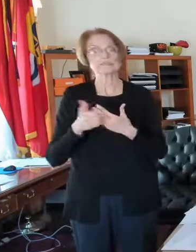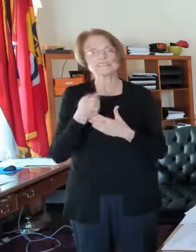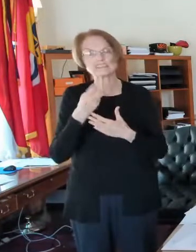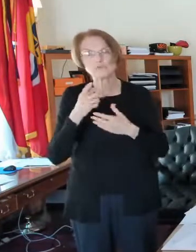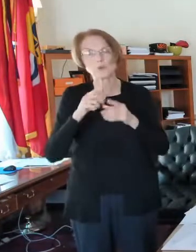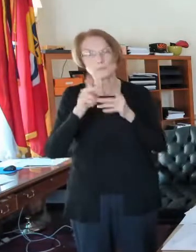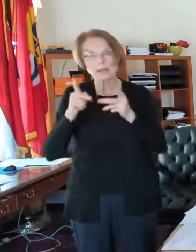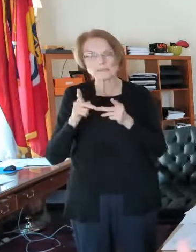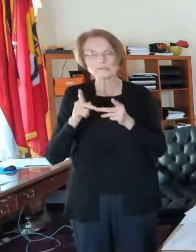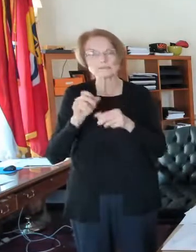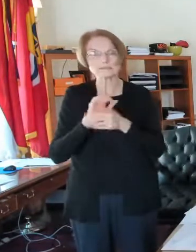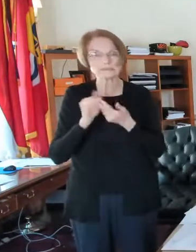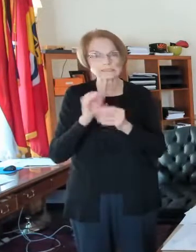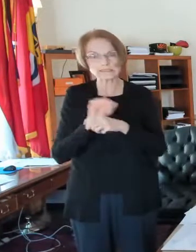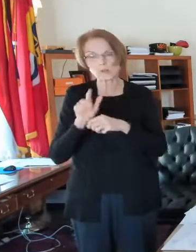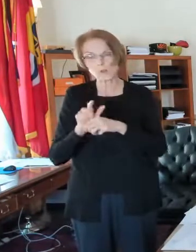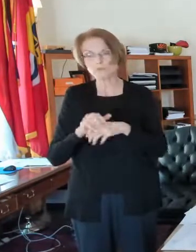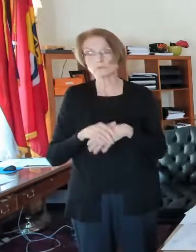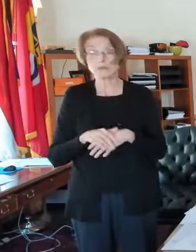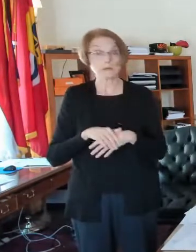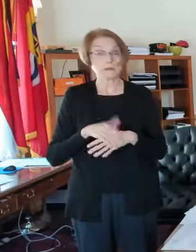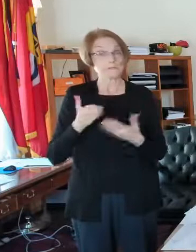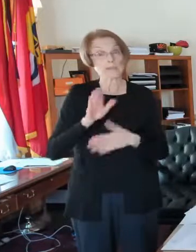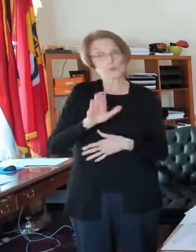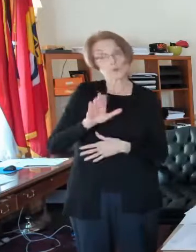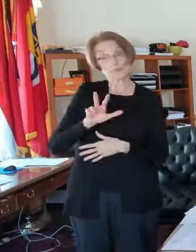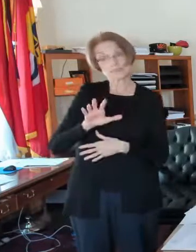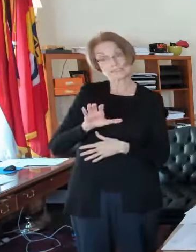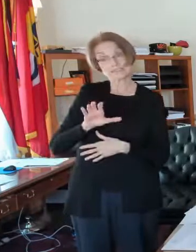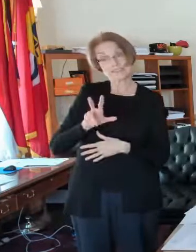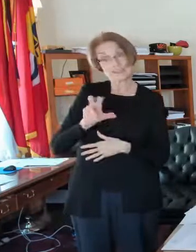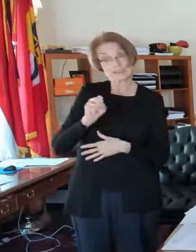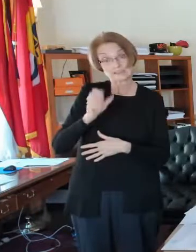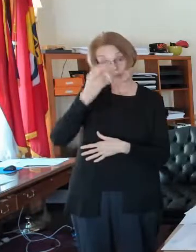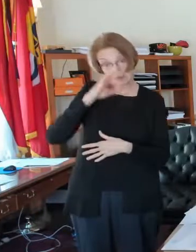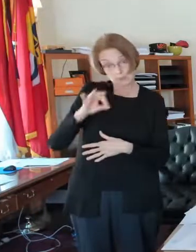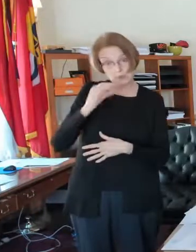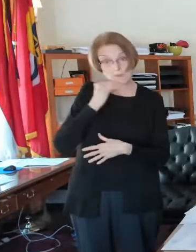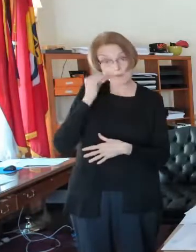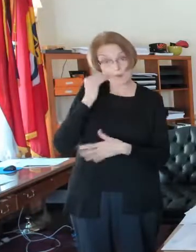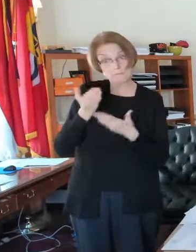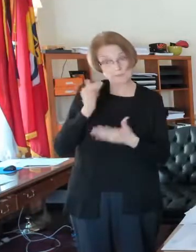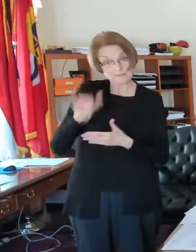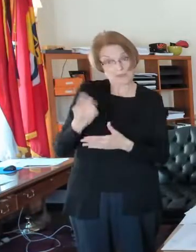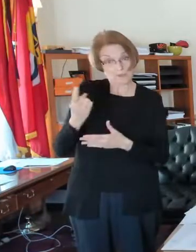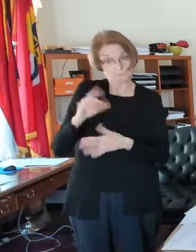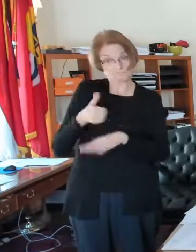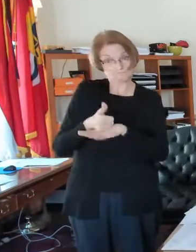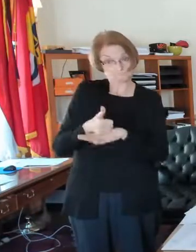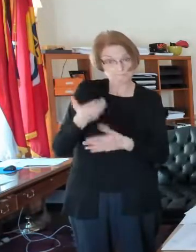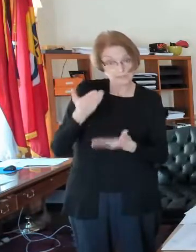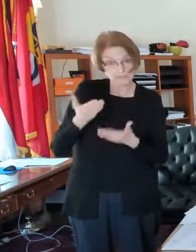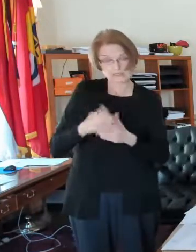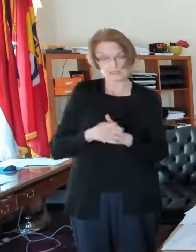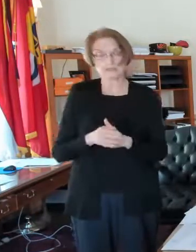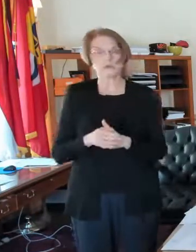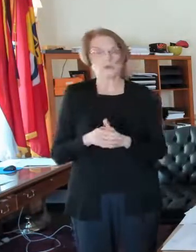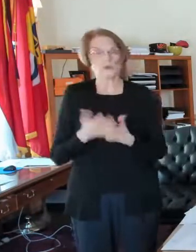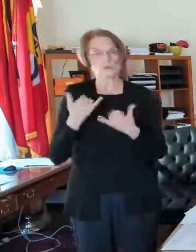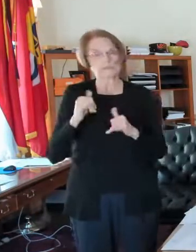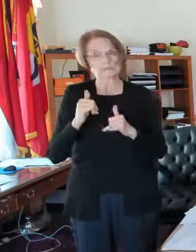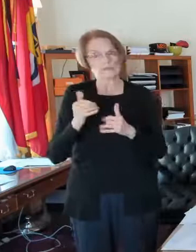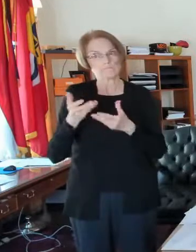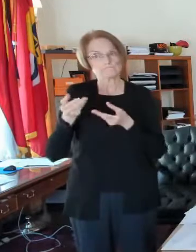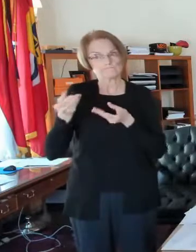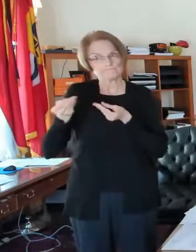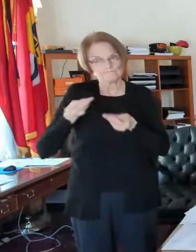Louis. Maybe the CVS that you always go to, or the one that's not far from where you live. And so we are still working on that, but this Walgreens